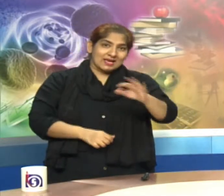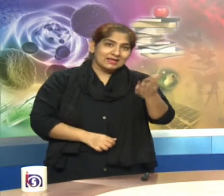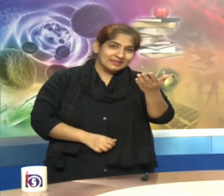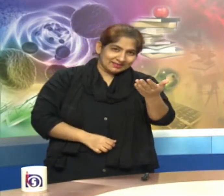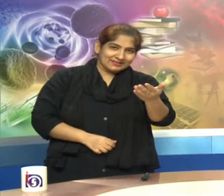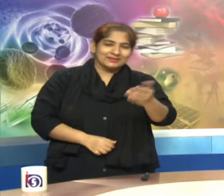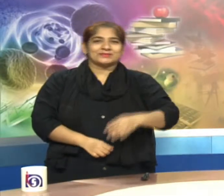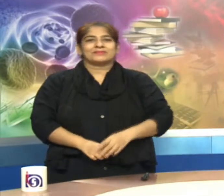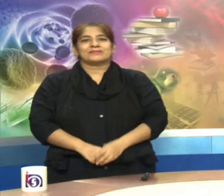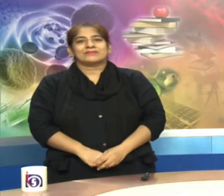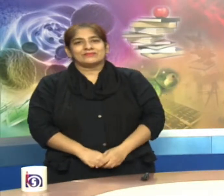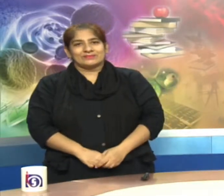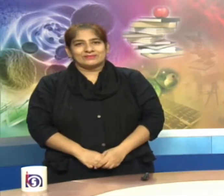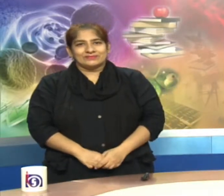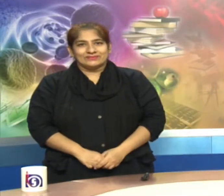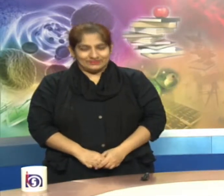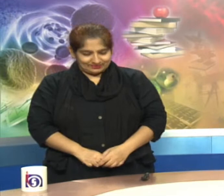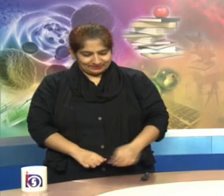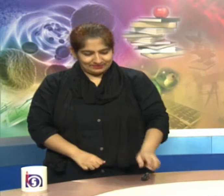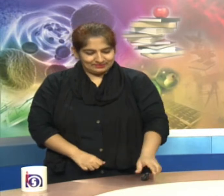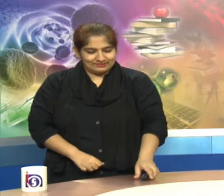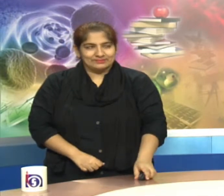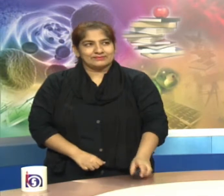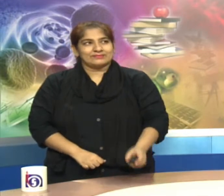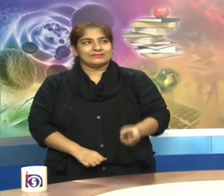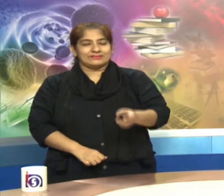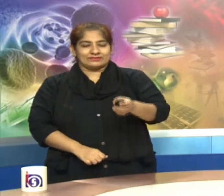Answer has already been discussed in the video.